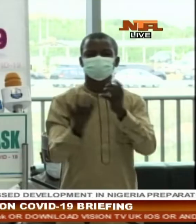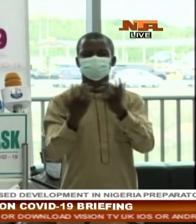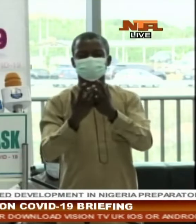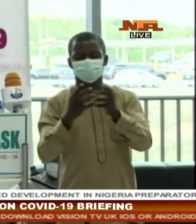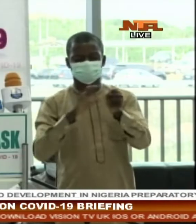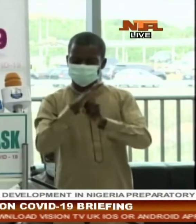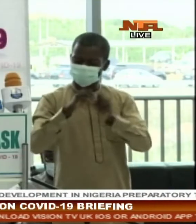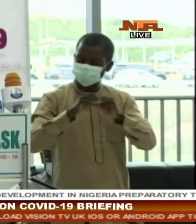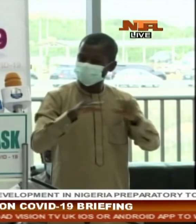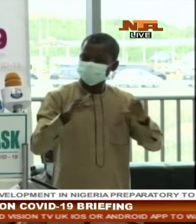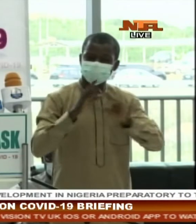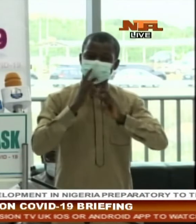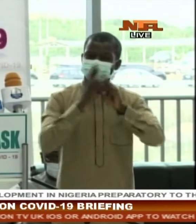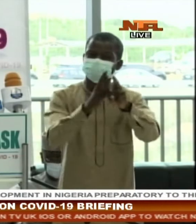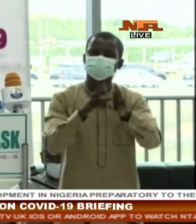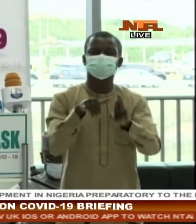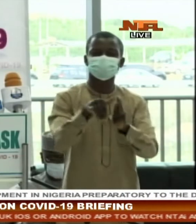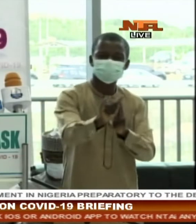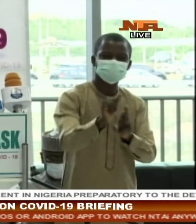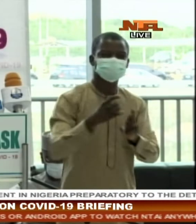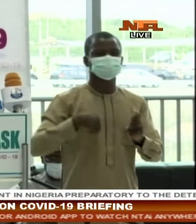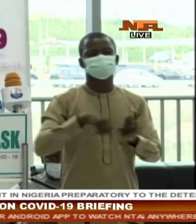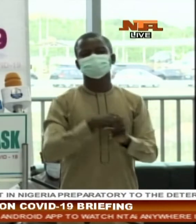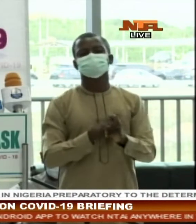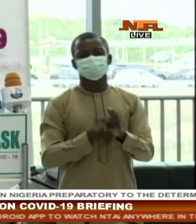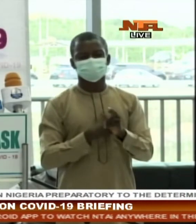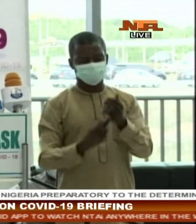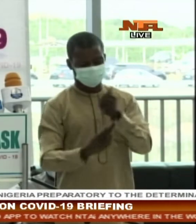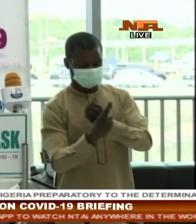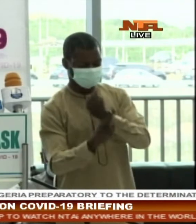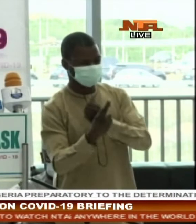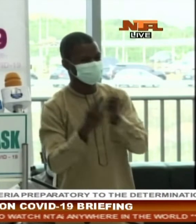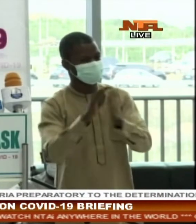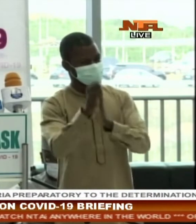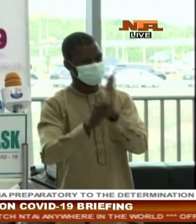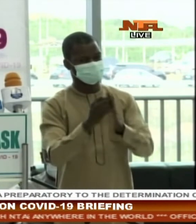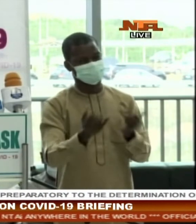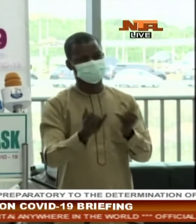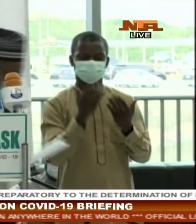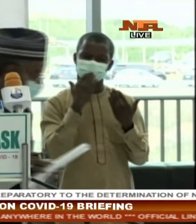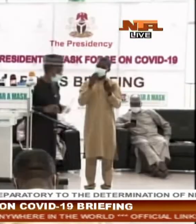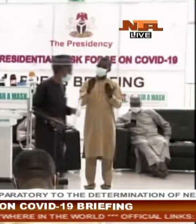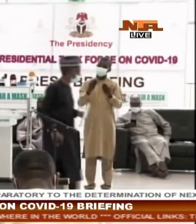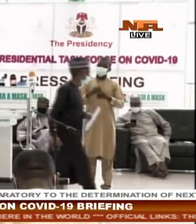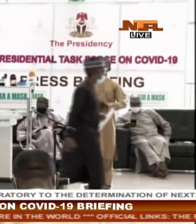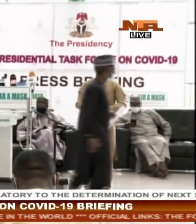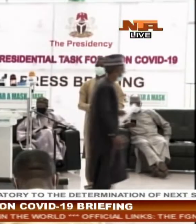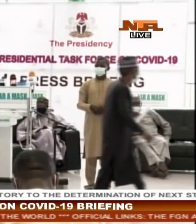response, but we are still in a very risky period. Thank you.